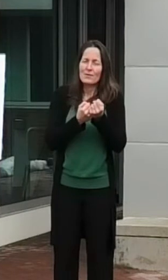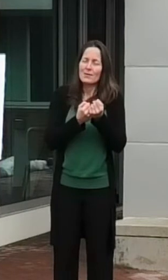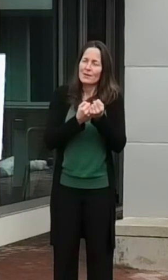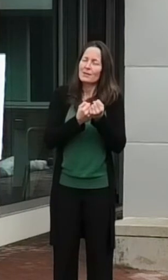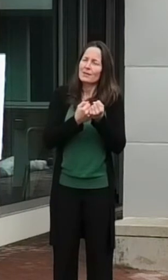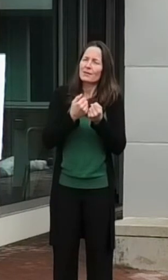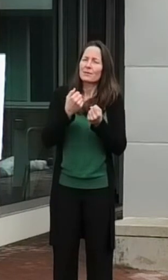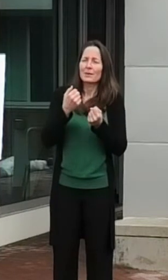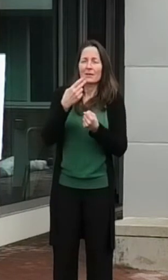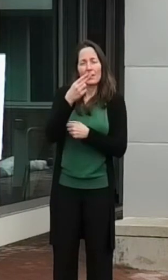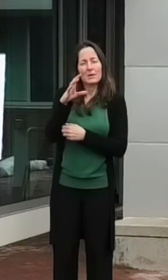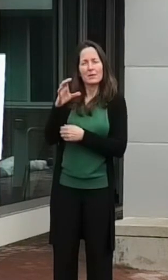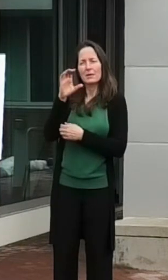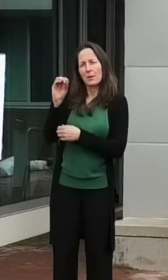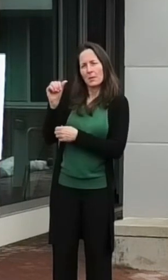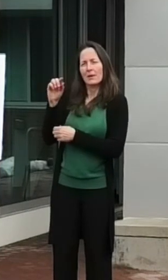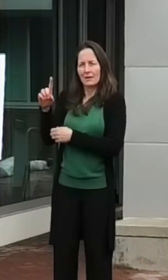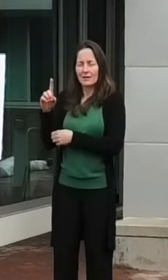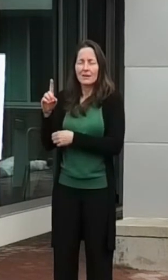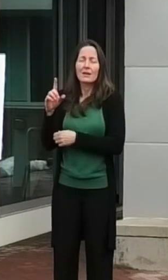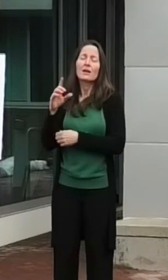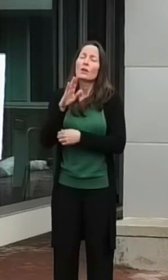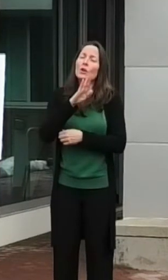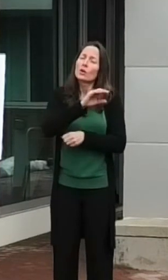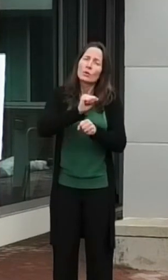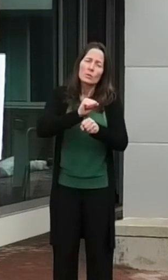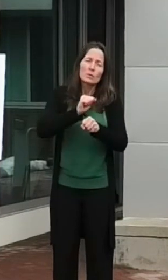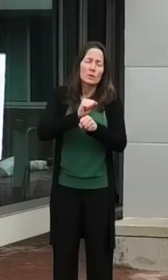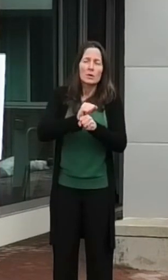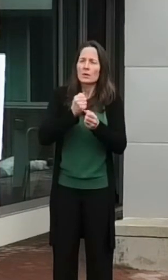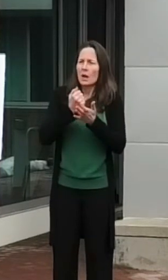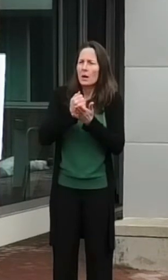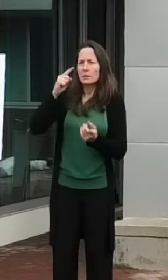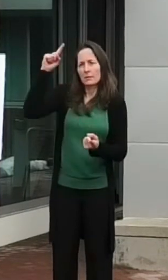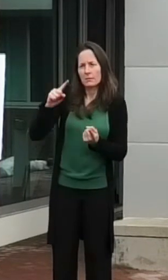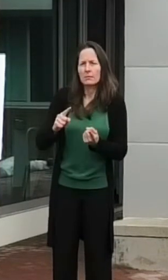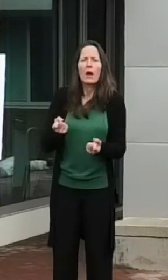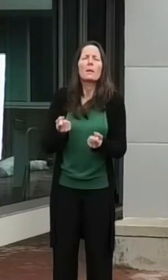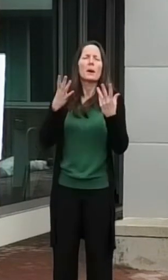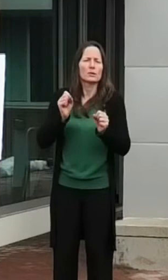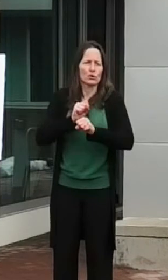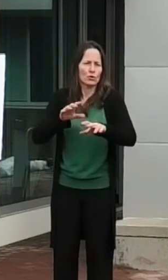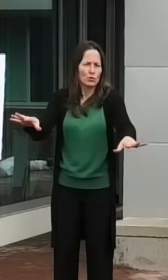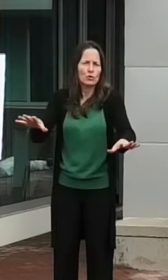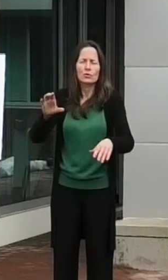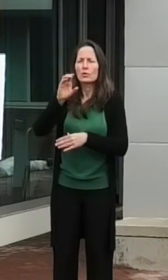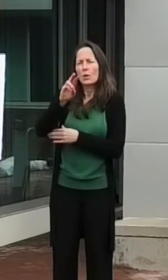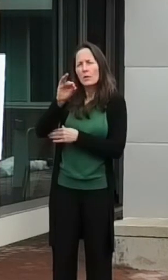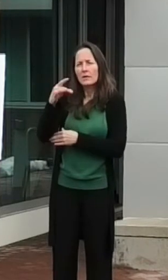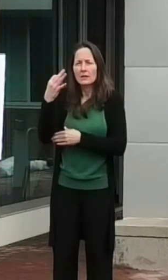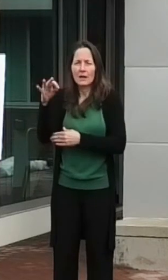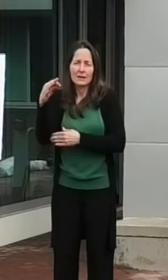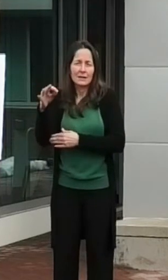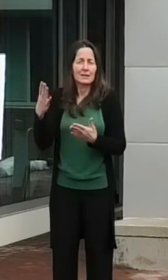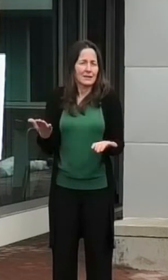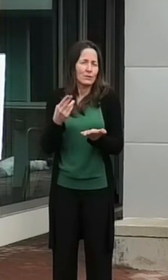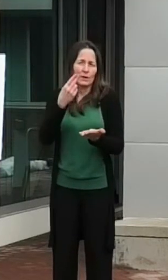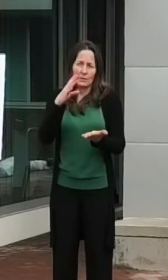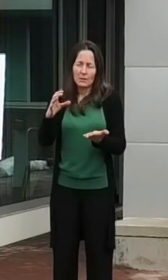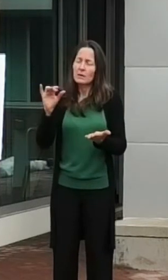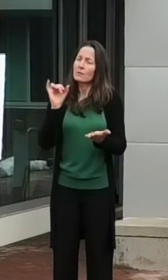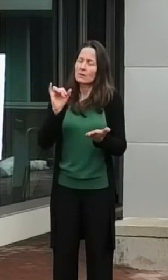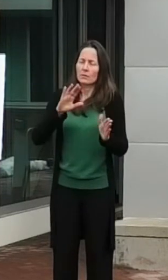COAD. Leila's efforts helped decrease the spread of COVID-19 in Howard County and provided life-saving